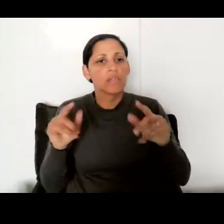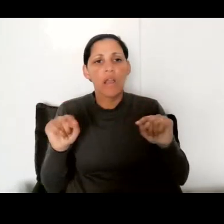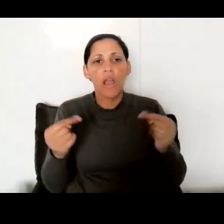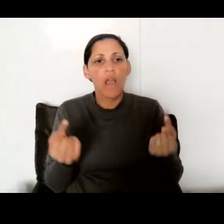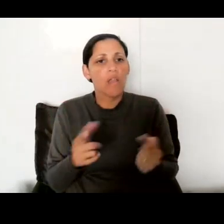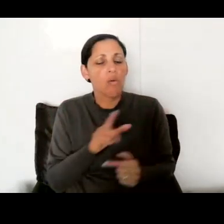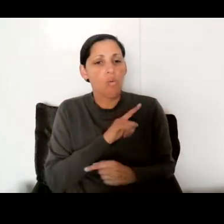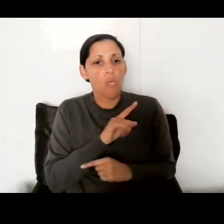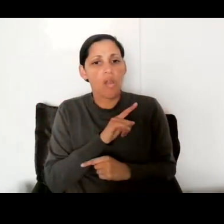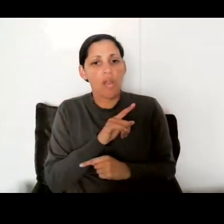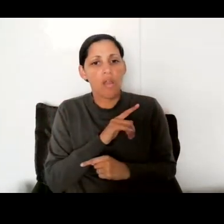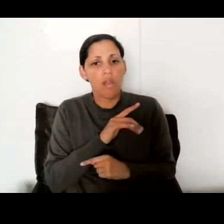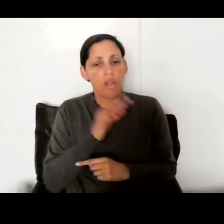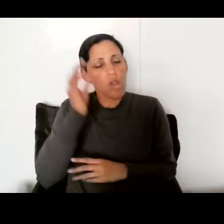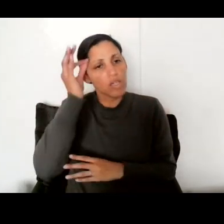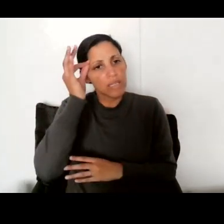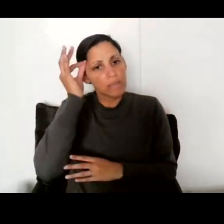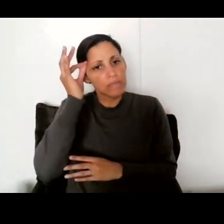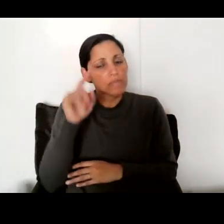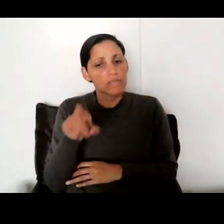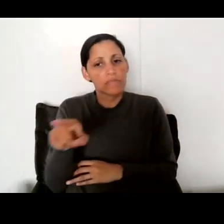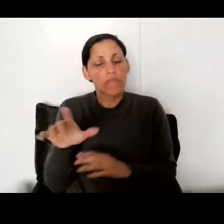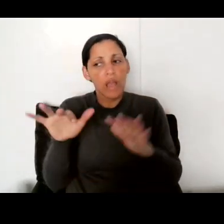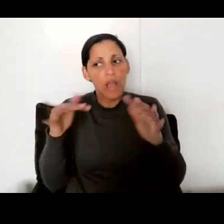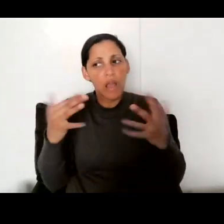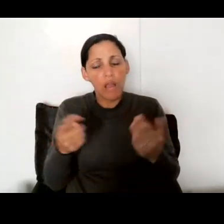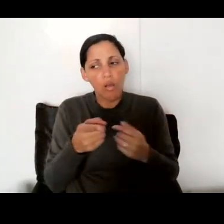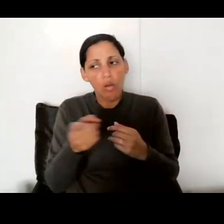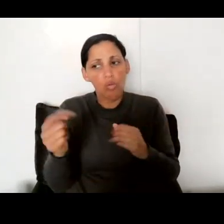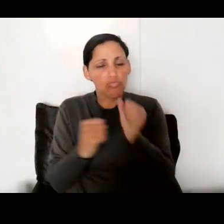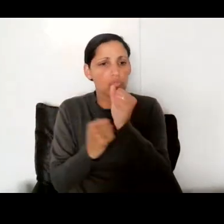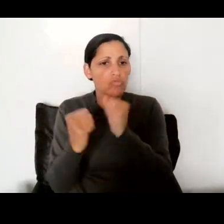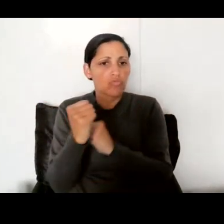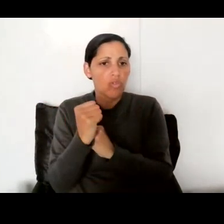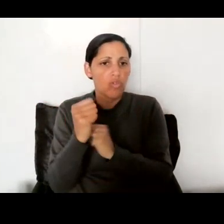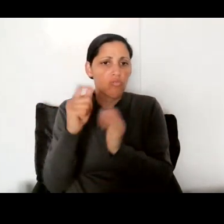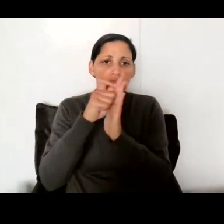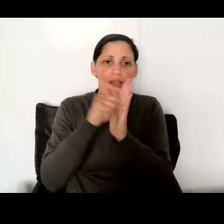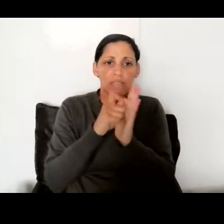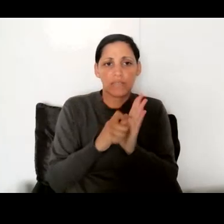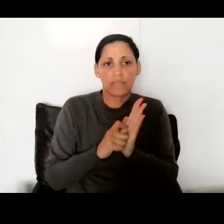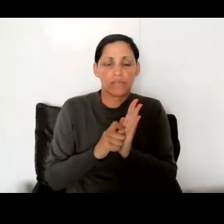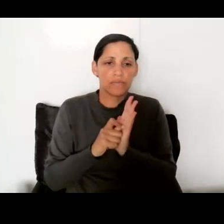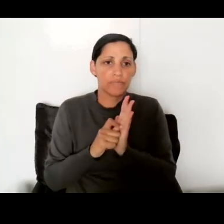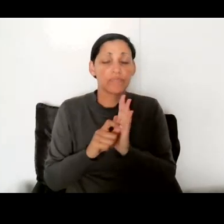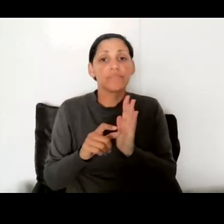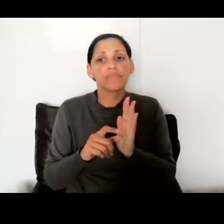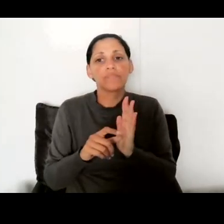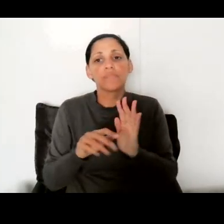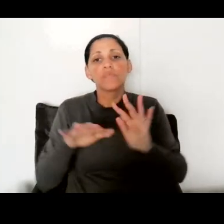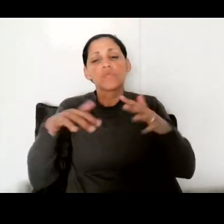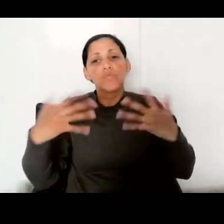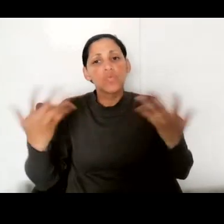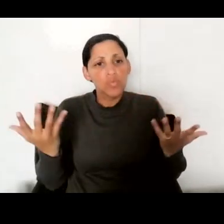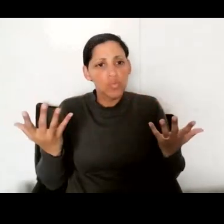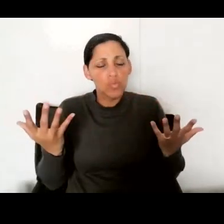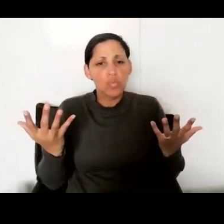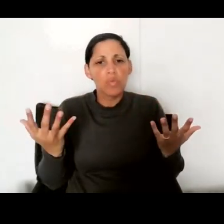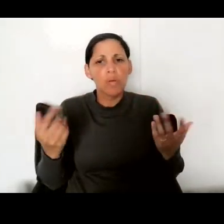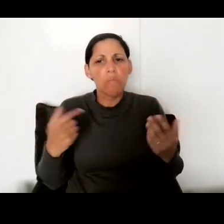conceptualize in terms of structuring the writings and stuff. So it is an eye-opener for